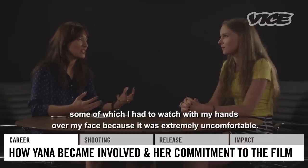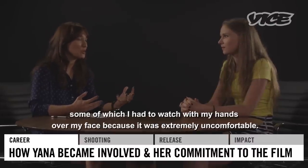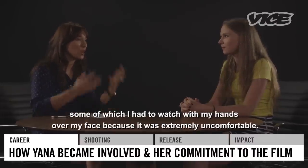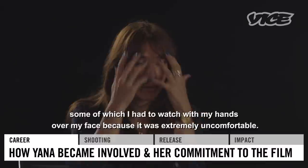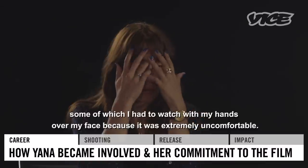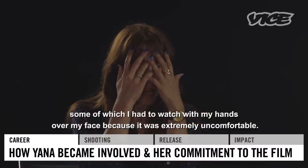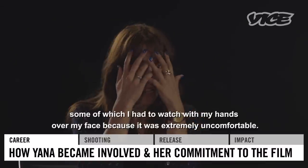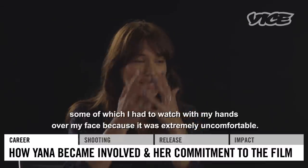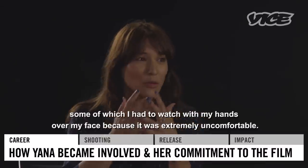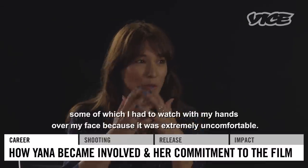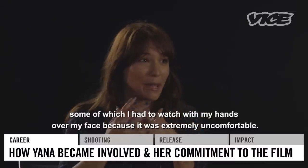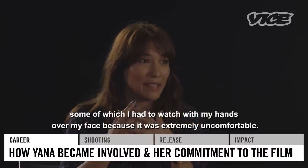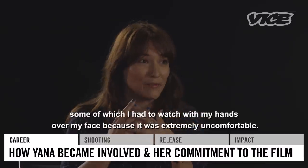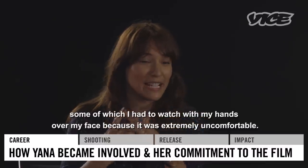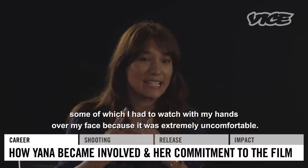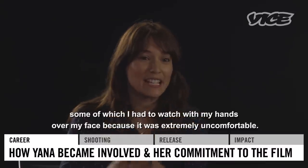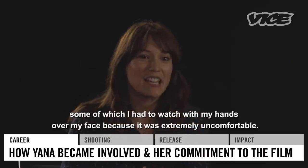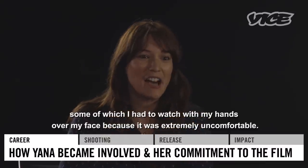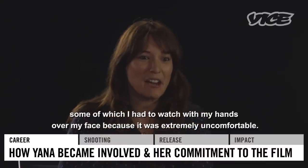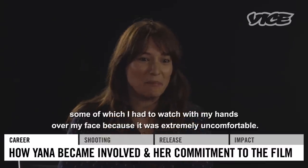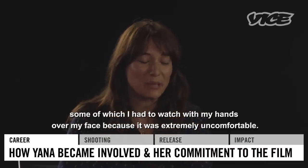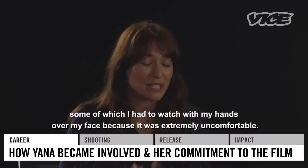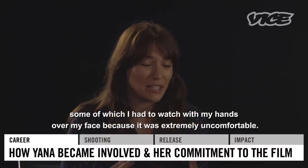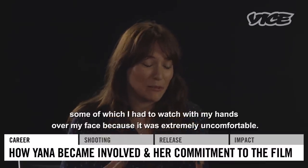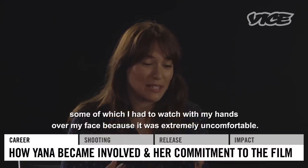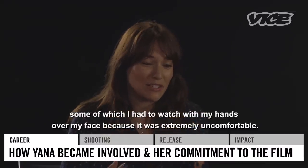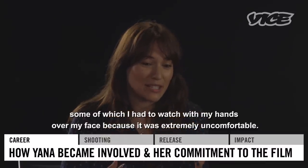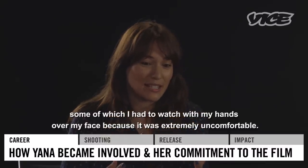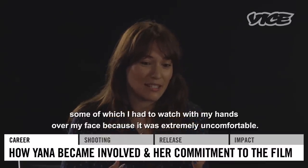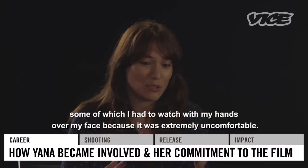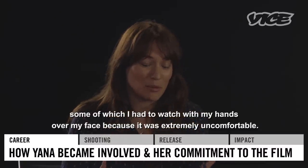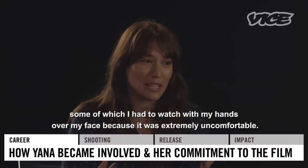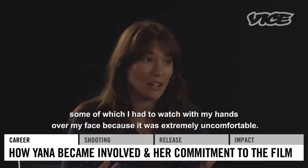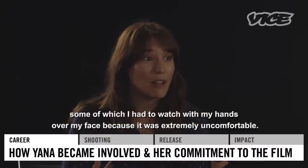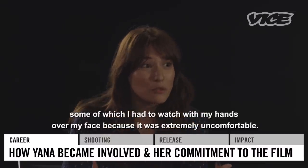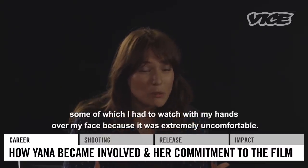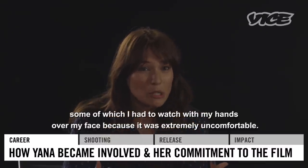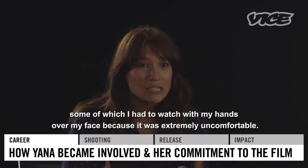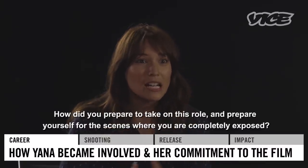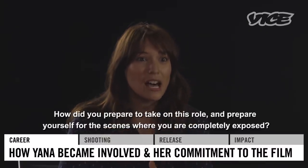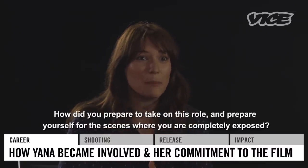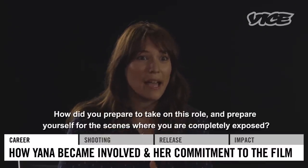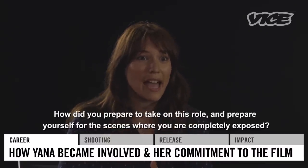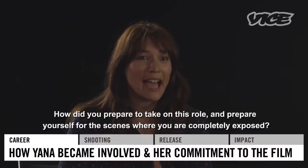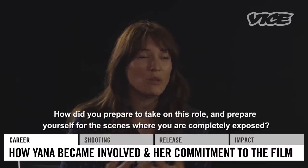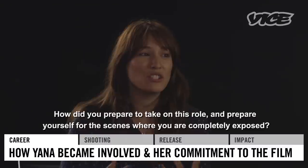had to watch with my hands over my face, because it was just extremely uncomfortable. How did